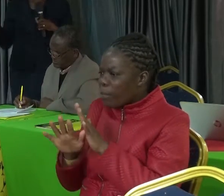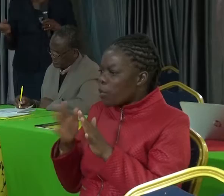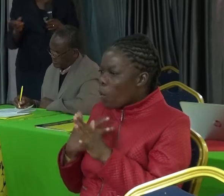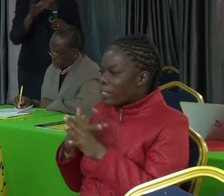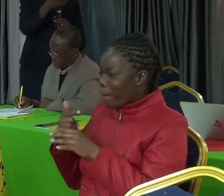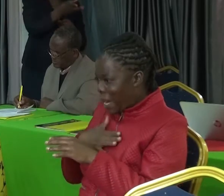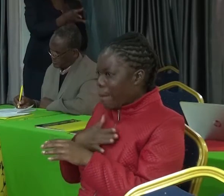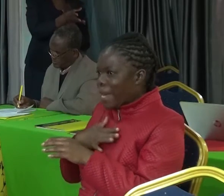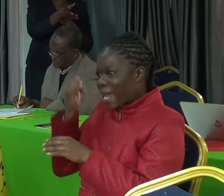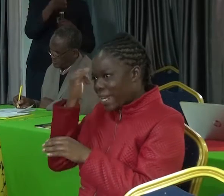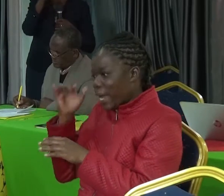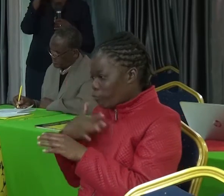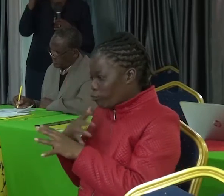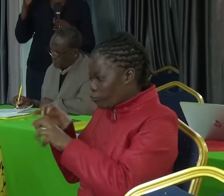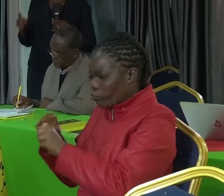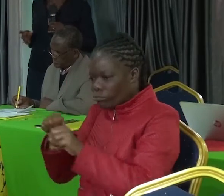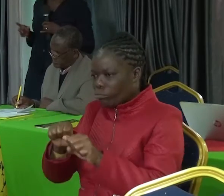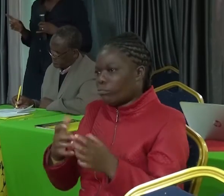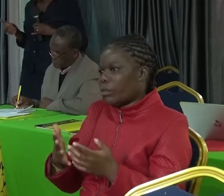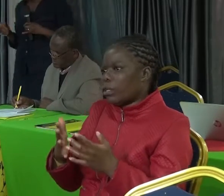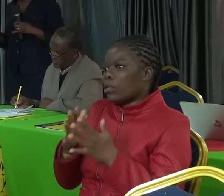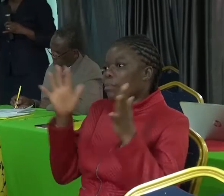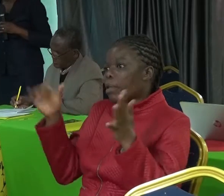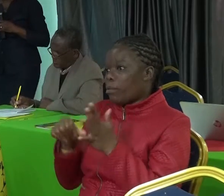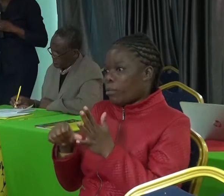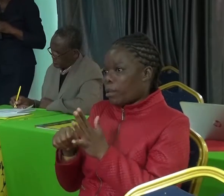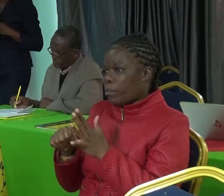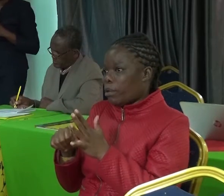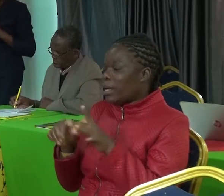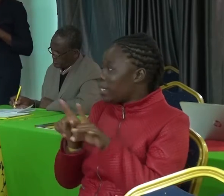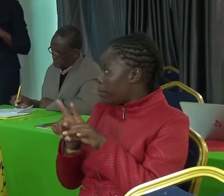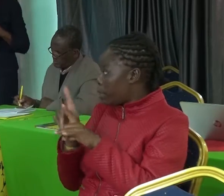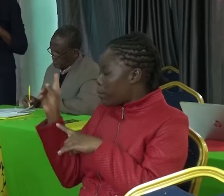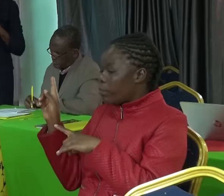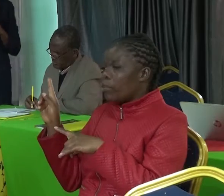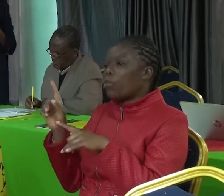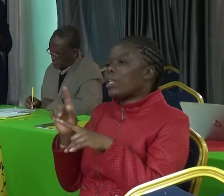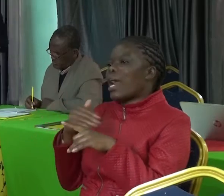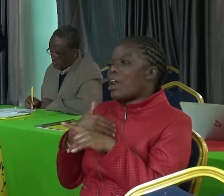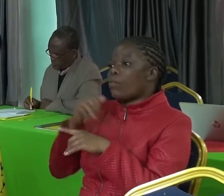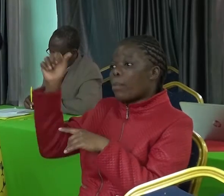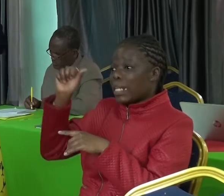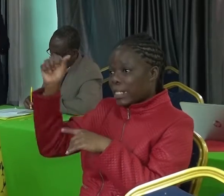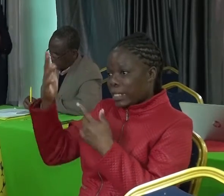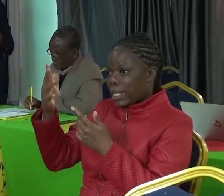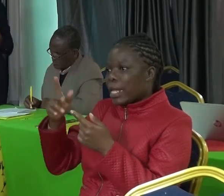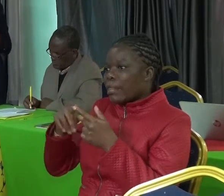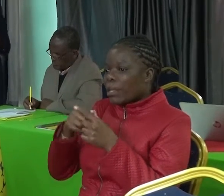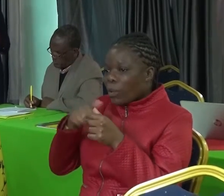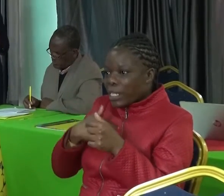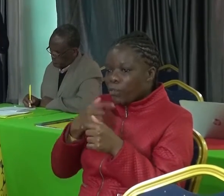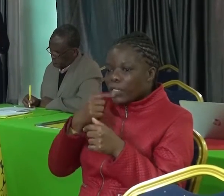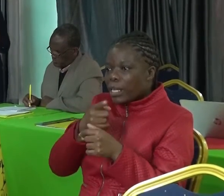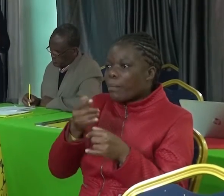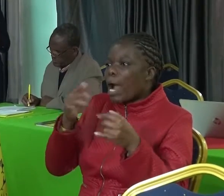you think is what we are saying here. What you think, we tell them, this is how to implement. Then we give